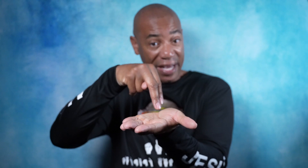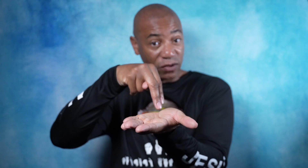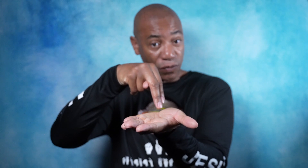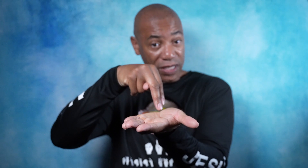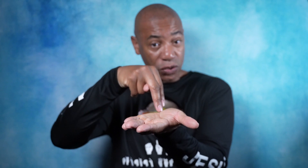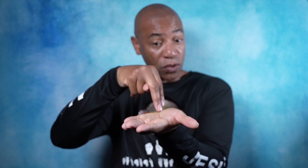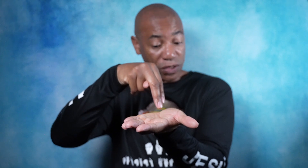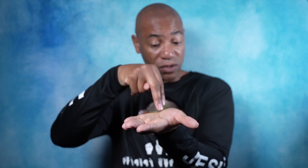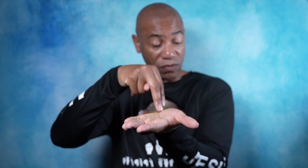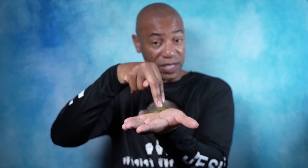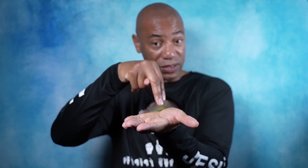the wrist or near the wrist.